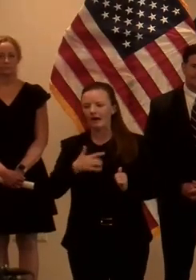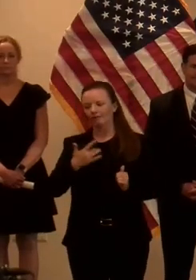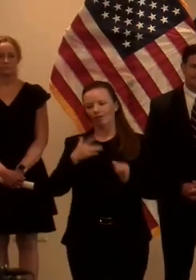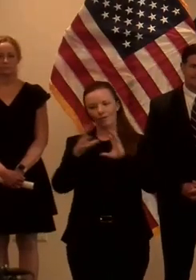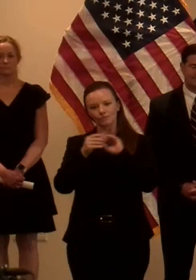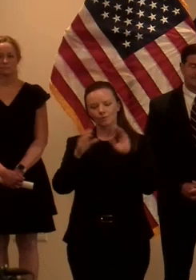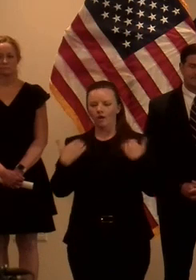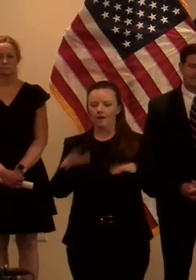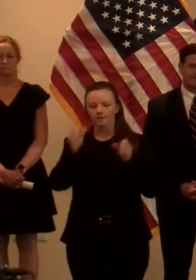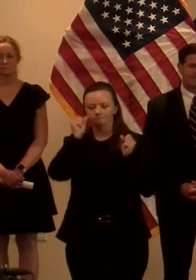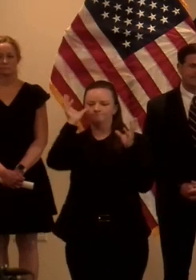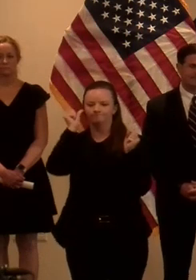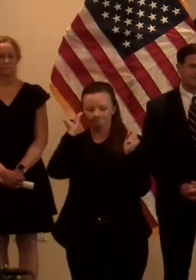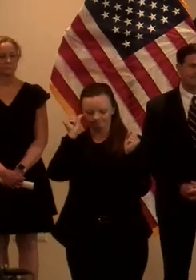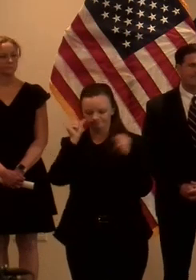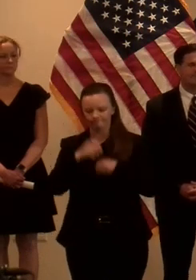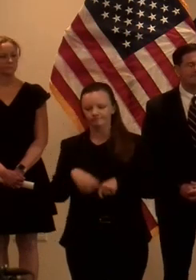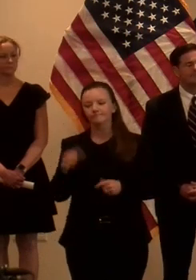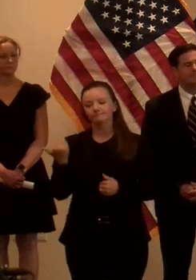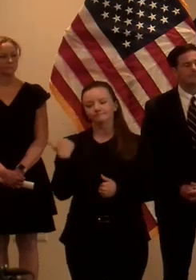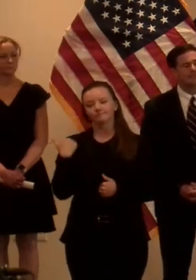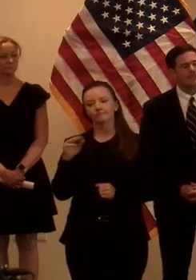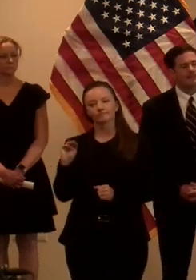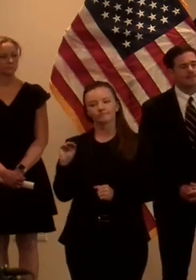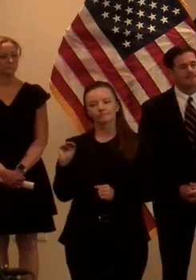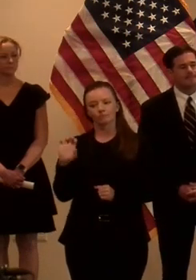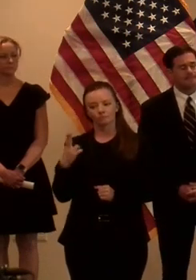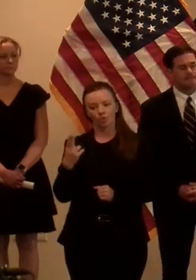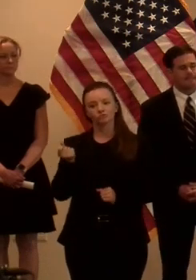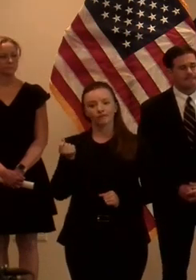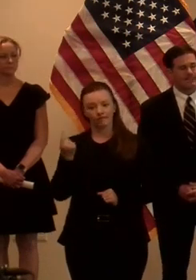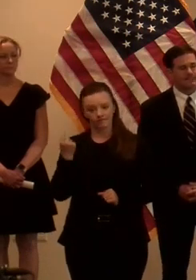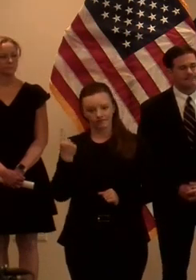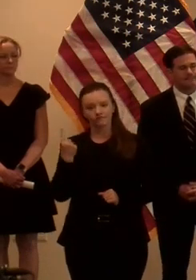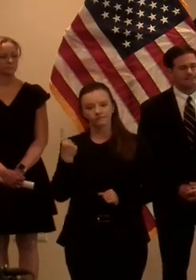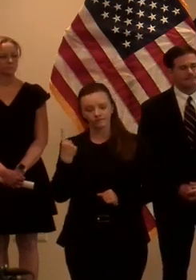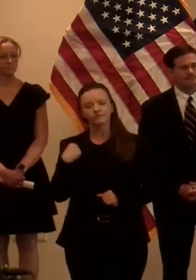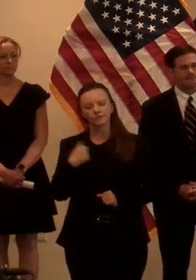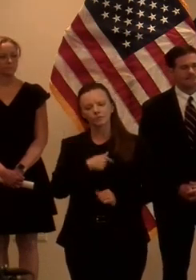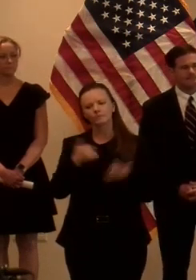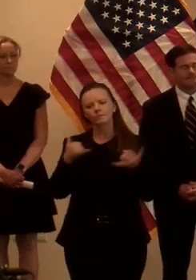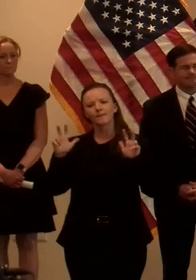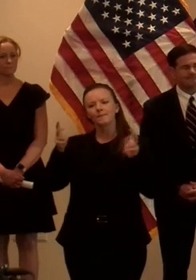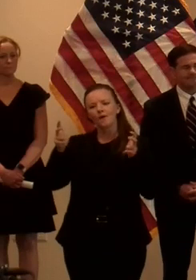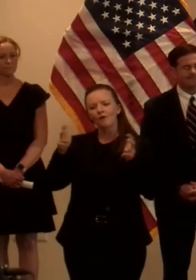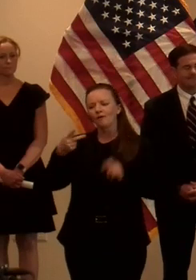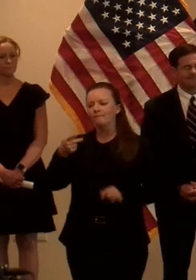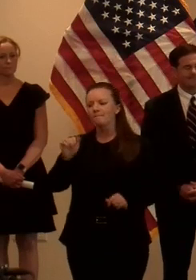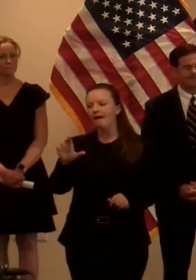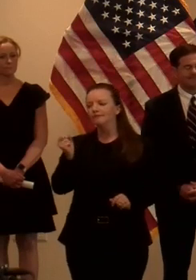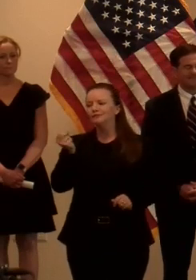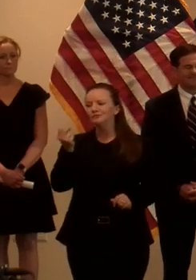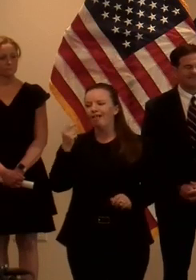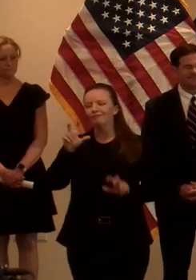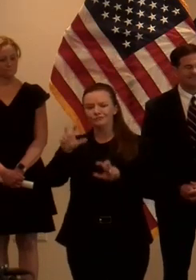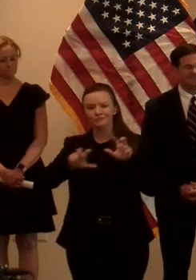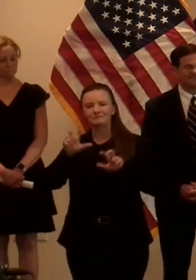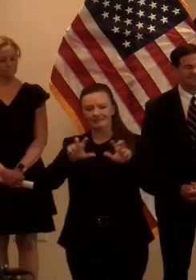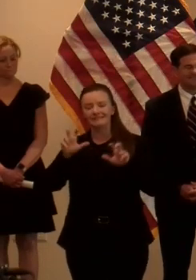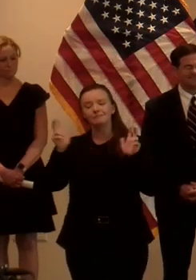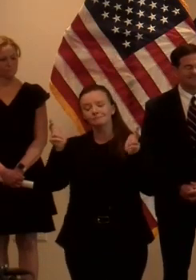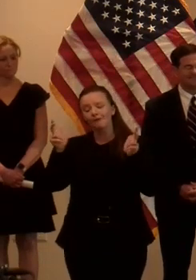remarkable. March 11th, we were playing basketball at the Pac-12 tournament. We were